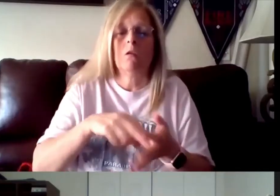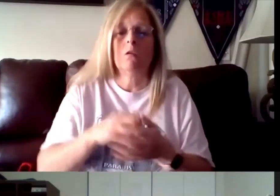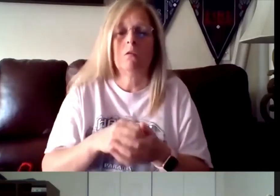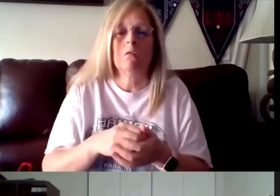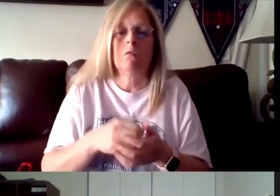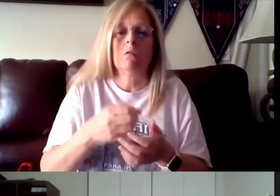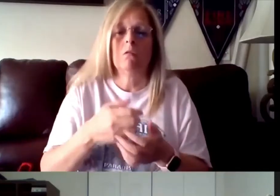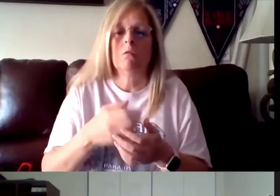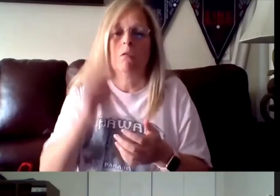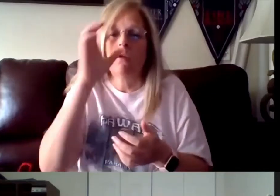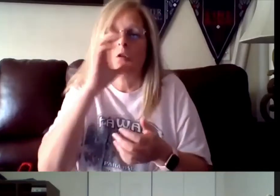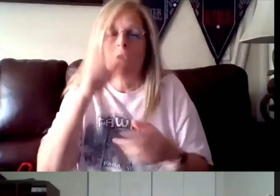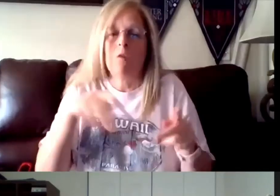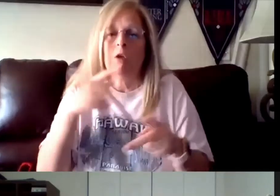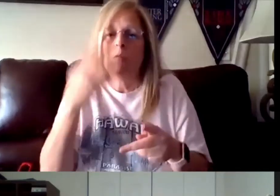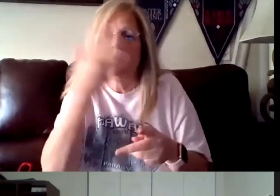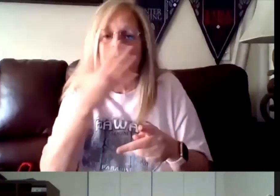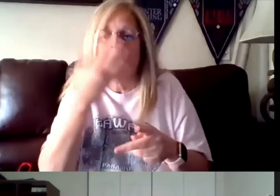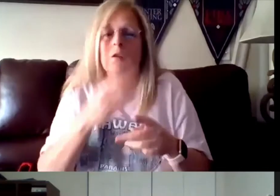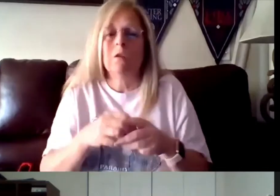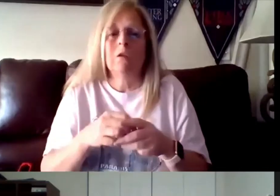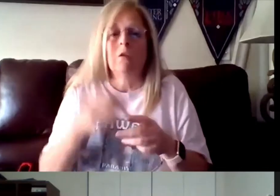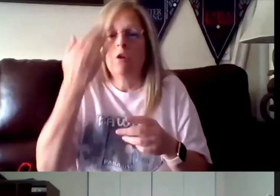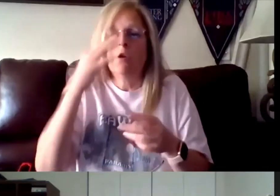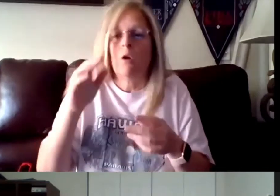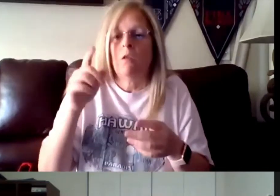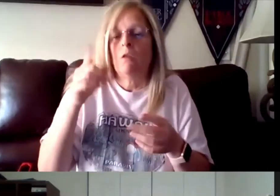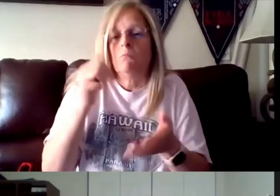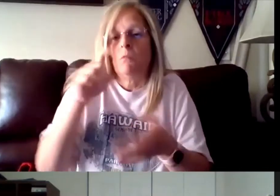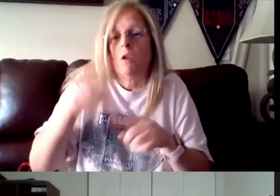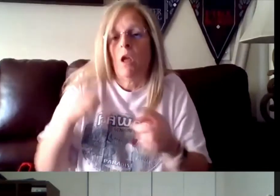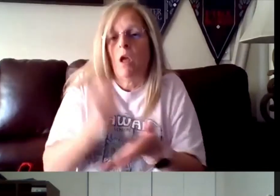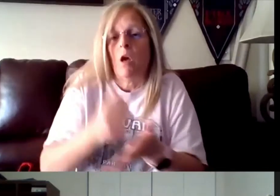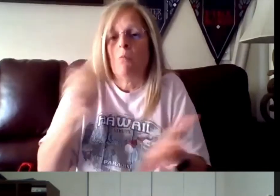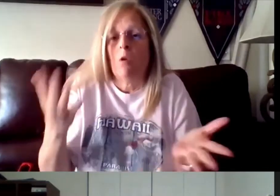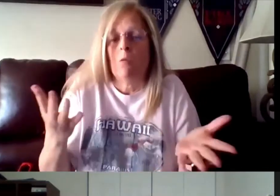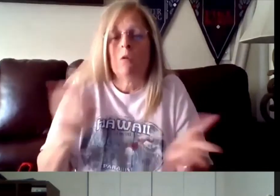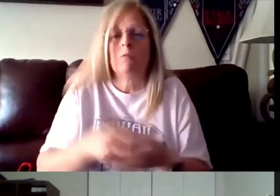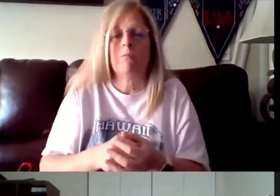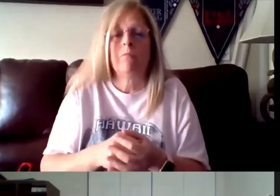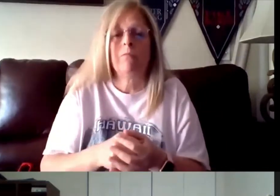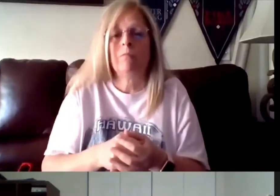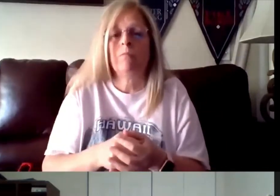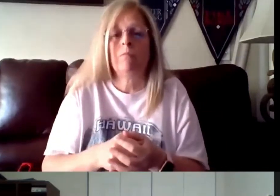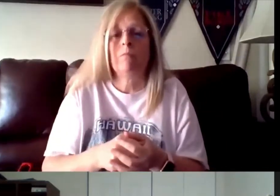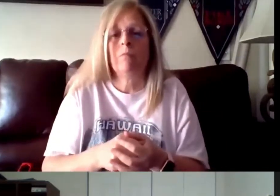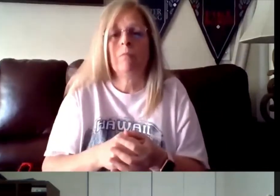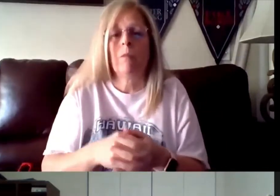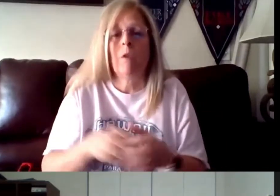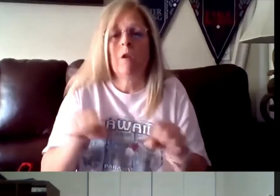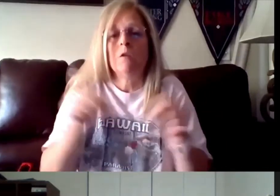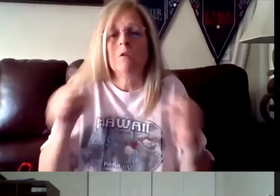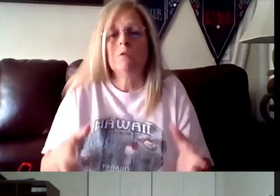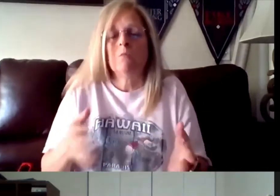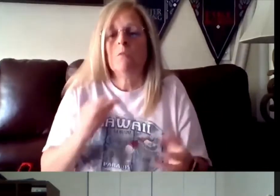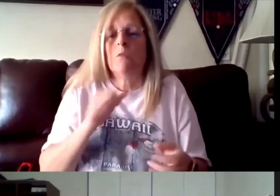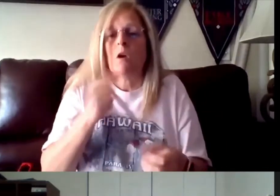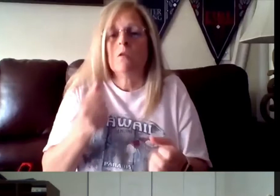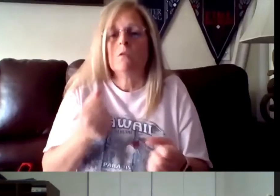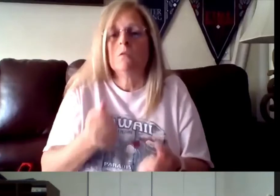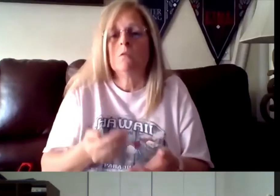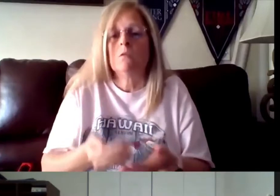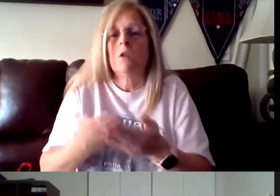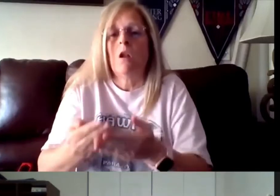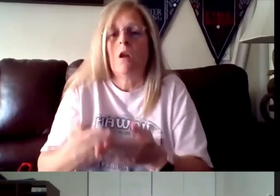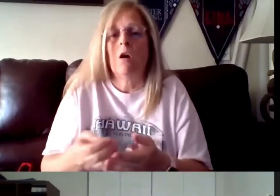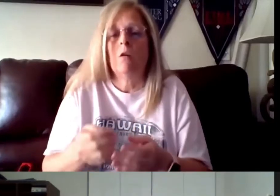face and say, I'm going to help you, knowing that I can't. It's just the system's rigged against that. It's not set up to you could